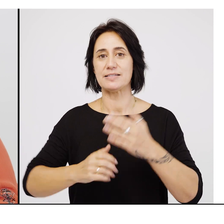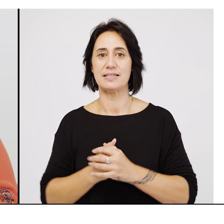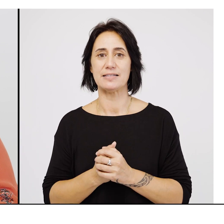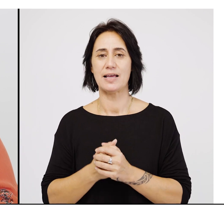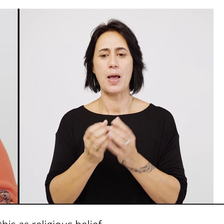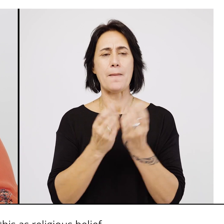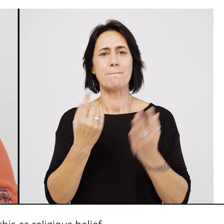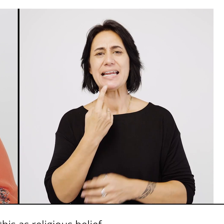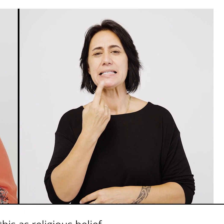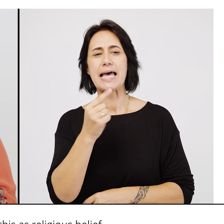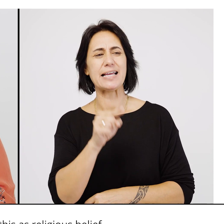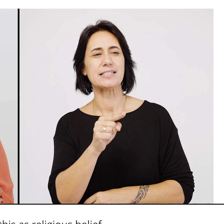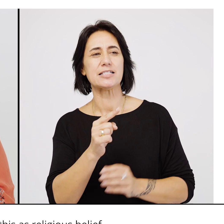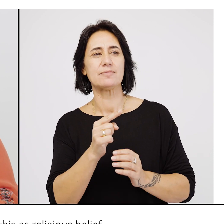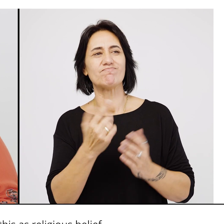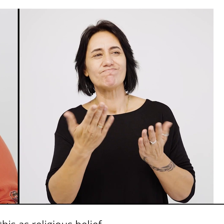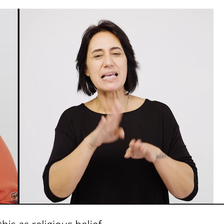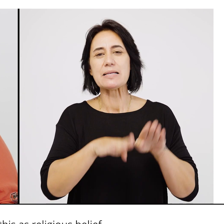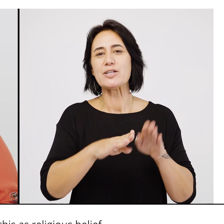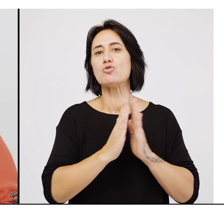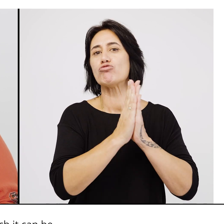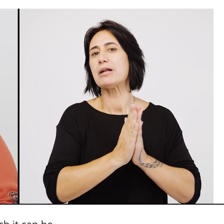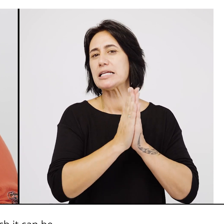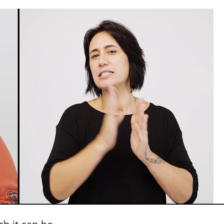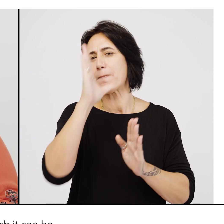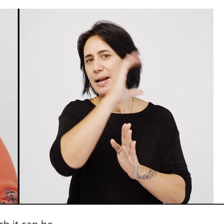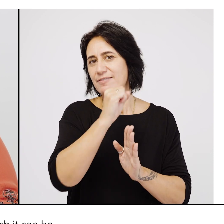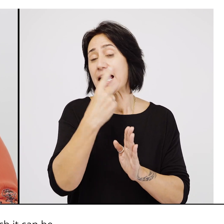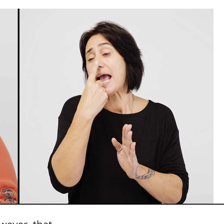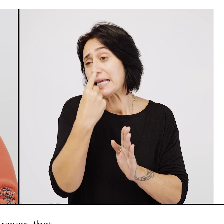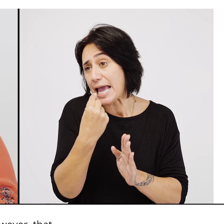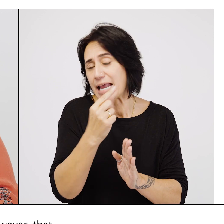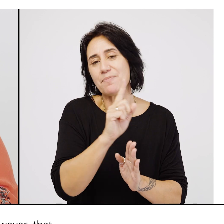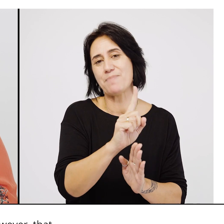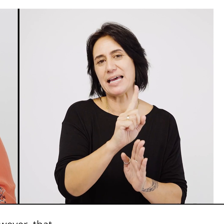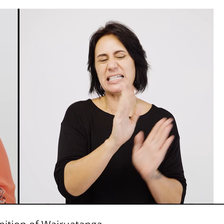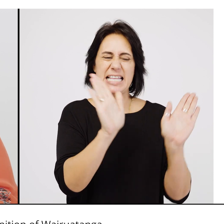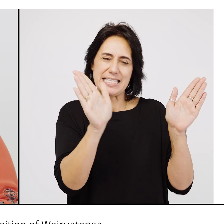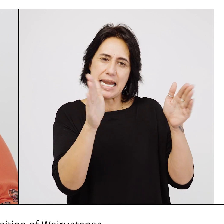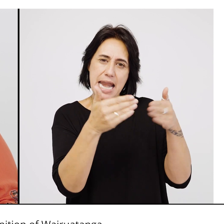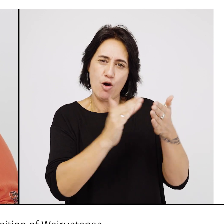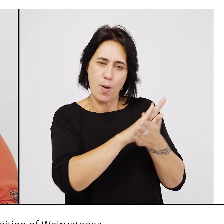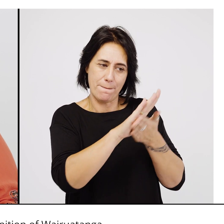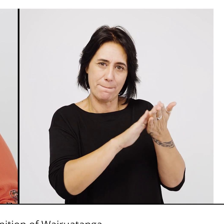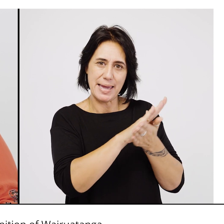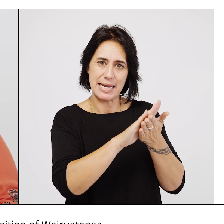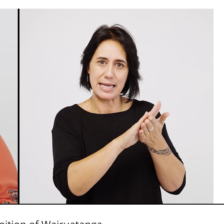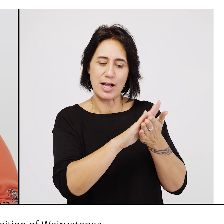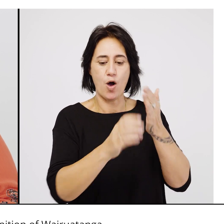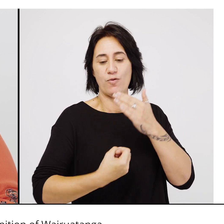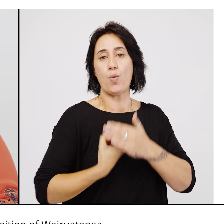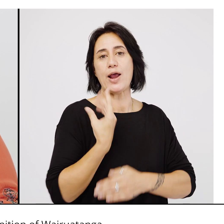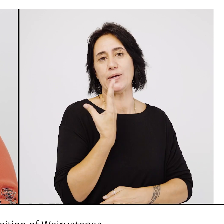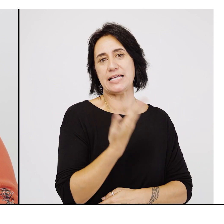experiences. Many convey this as religious belief, which it can be. However, that's a narrow definition